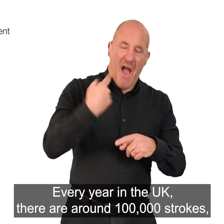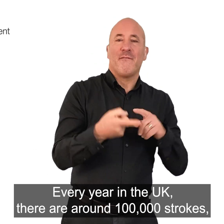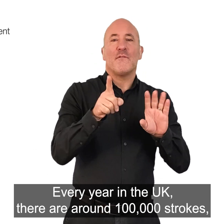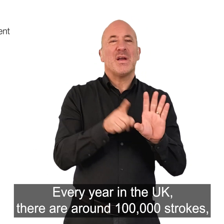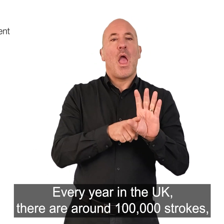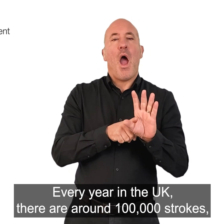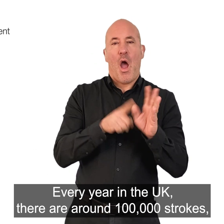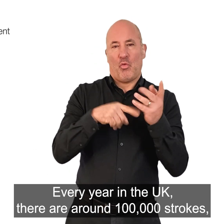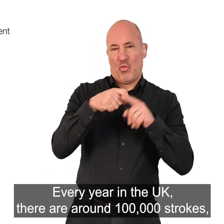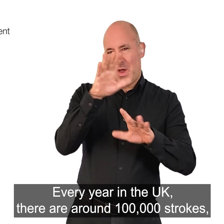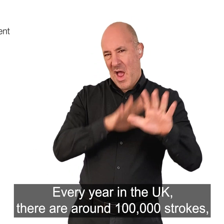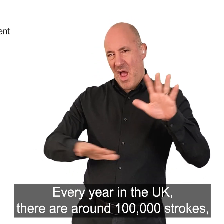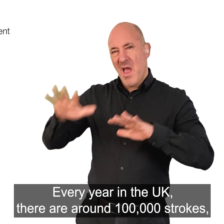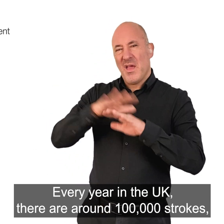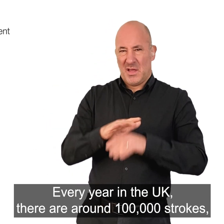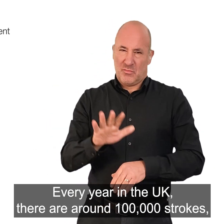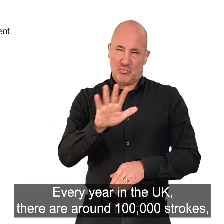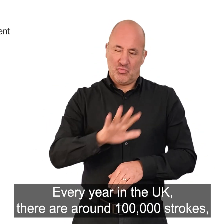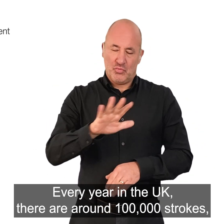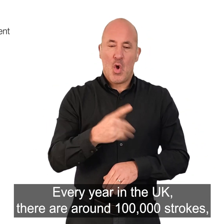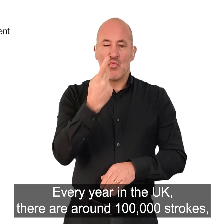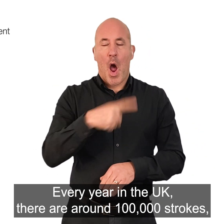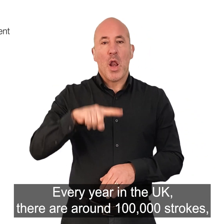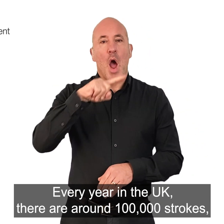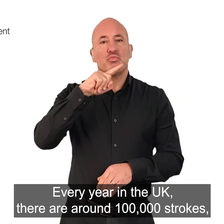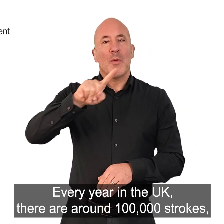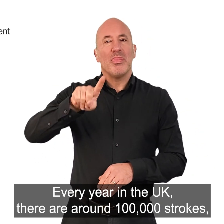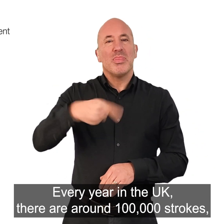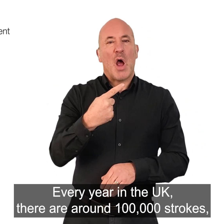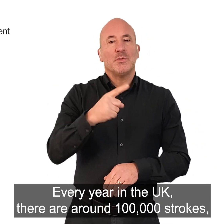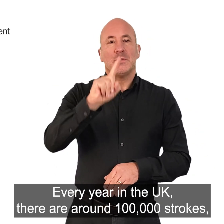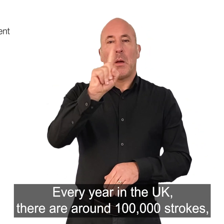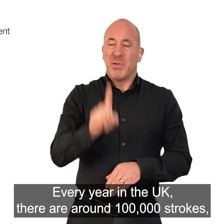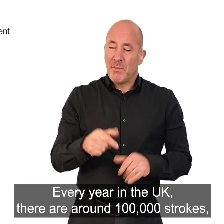Every year in the UK, there are around 100,000 strokes,